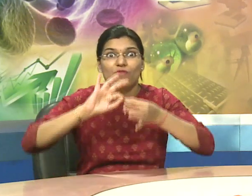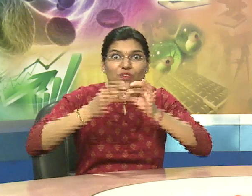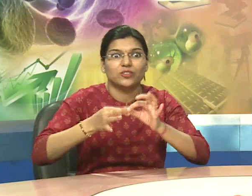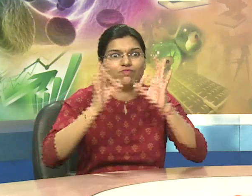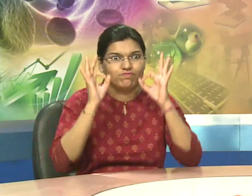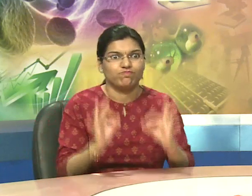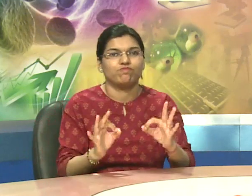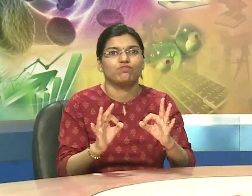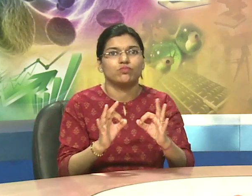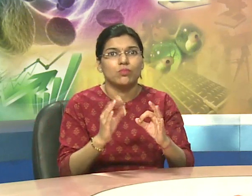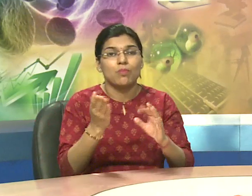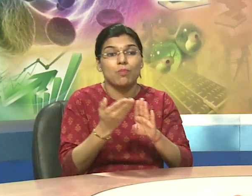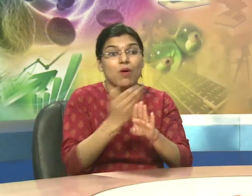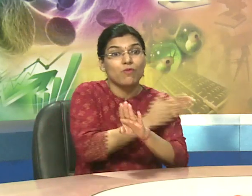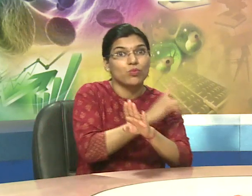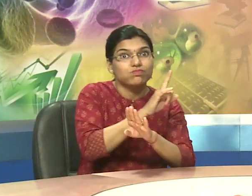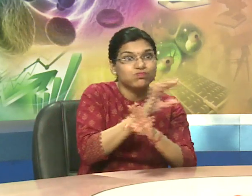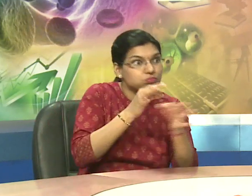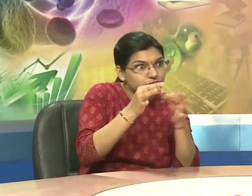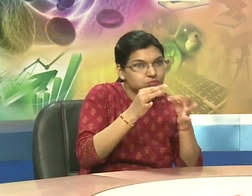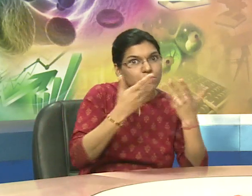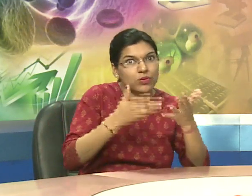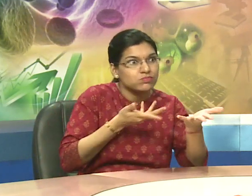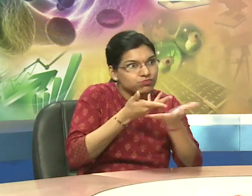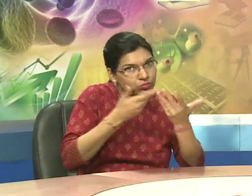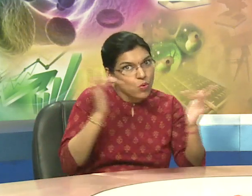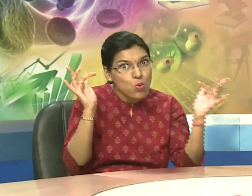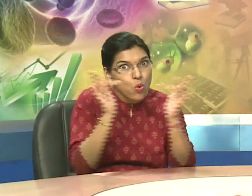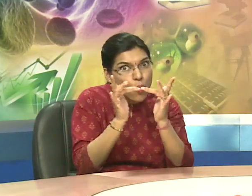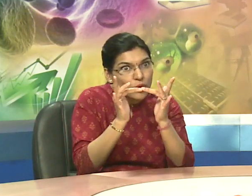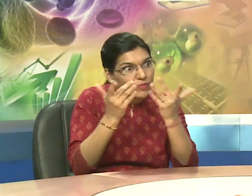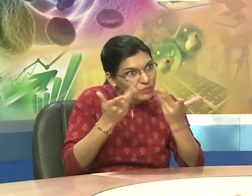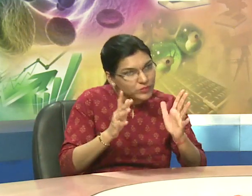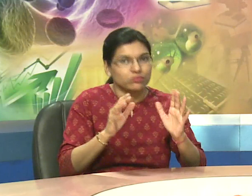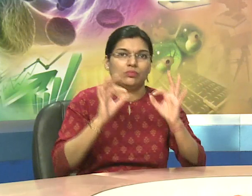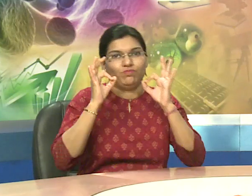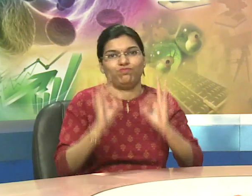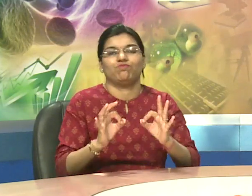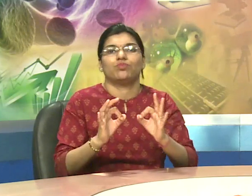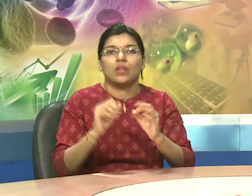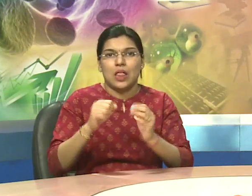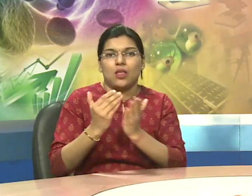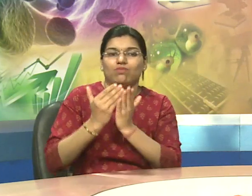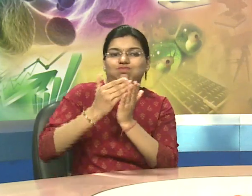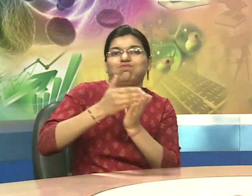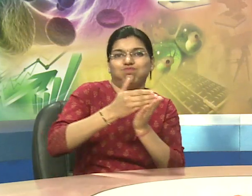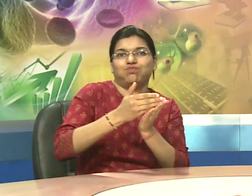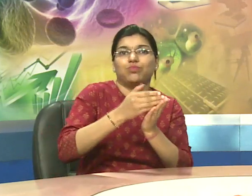Kerala. If it is fixed, then you can't decide by yourself. You have to follow